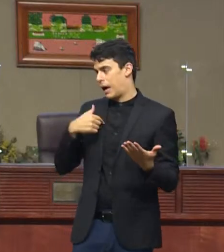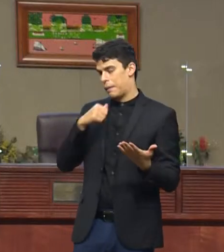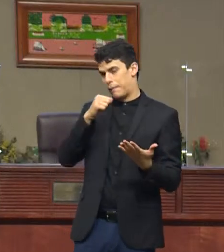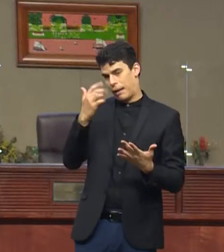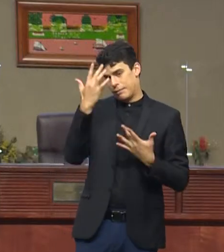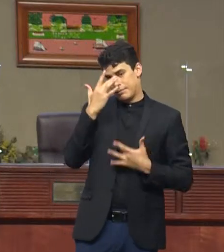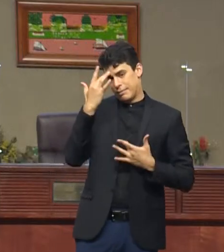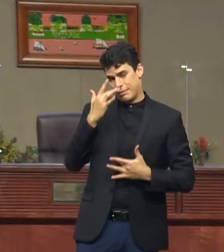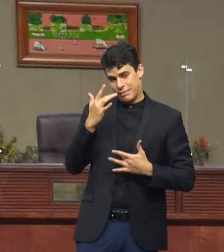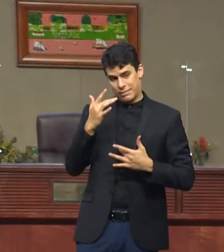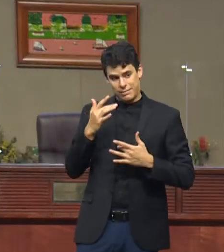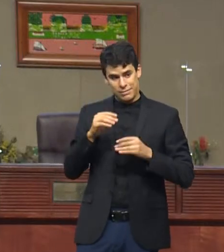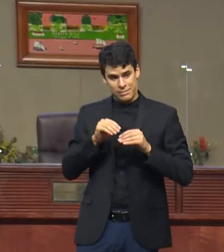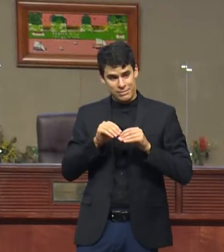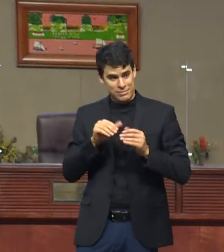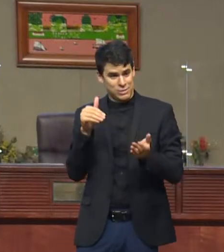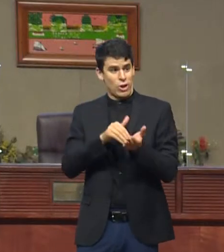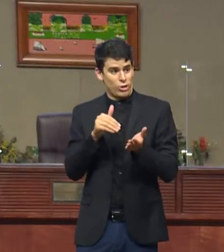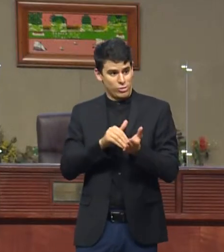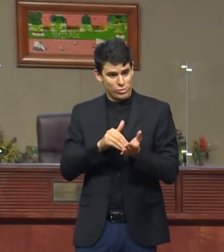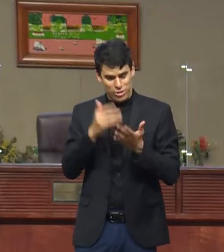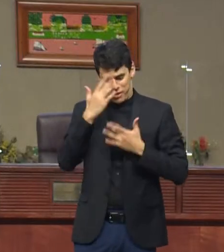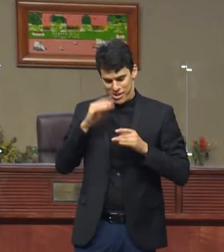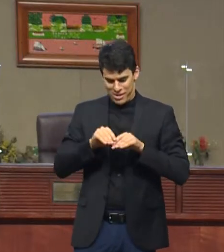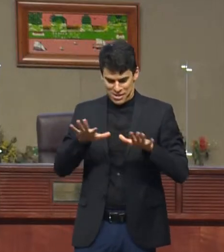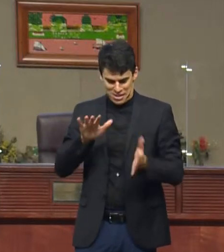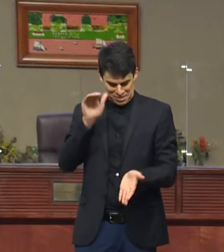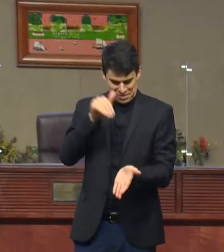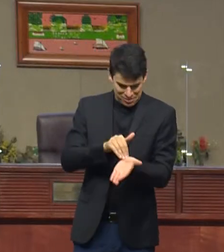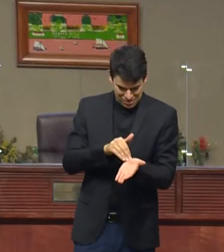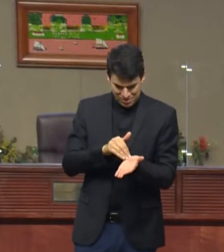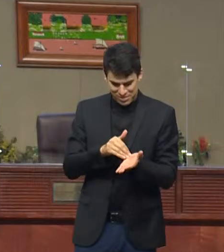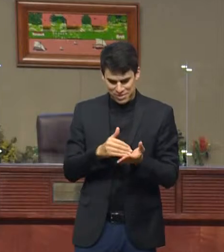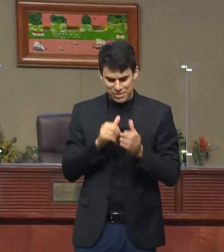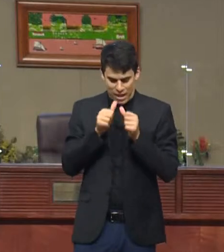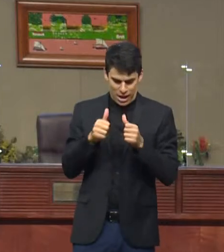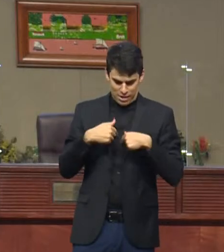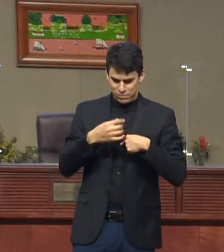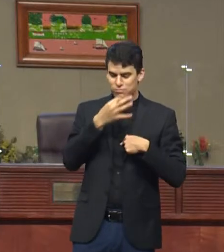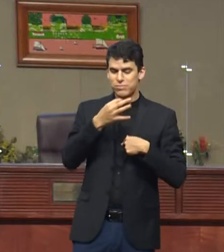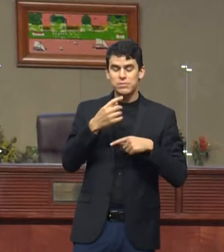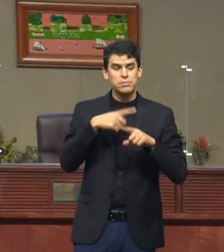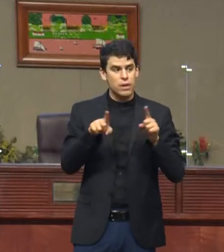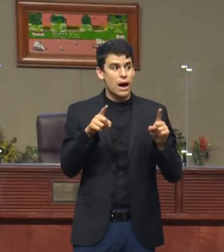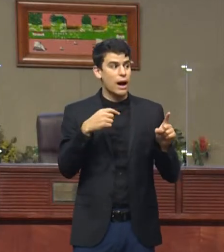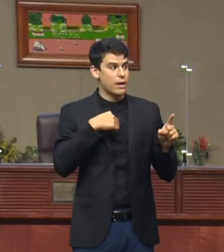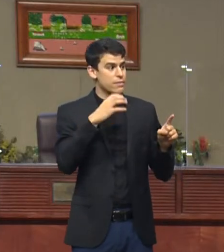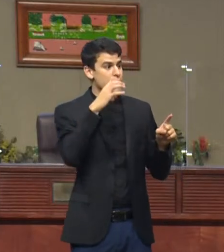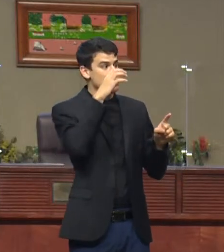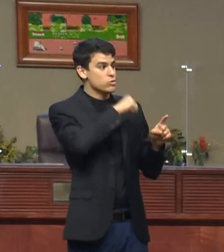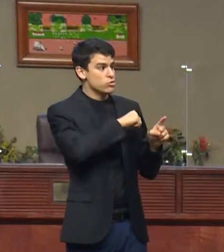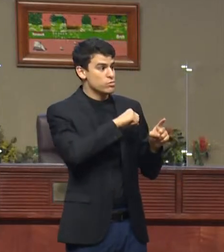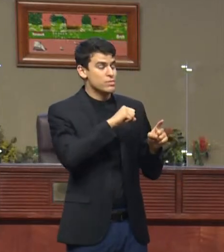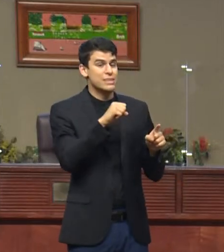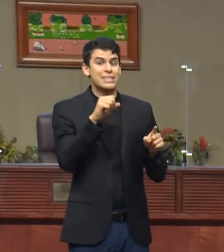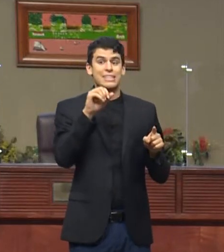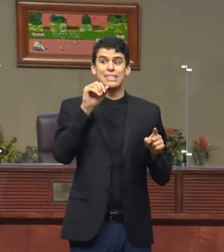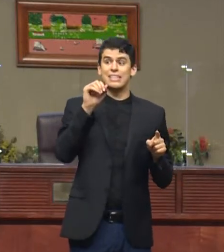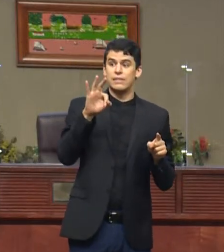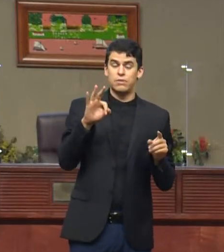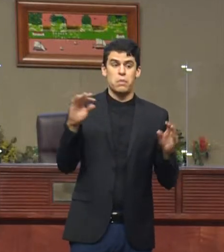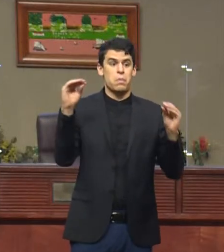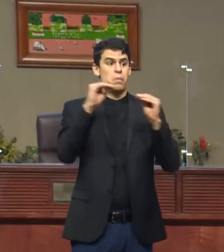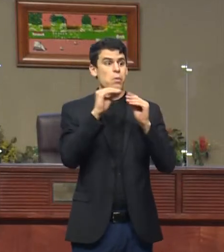epidemiologist, but I believe it's reasonable to assume that the more people come in from